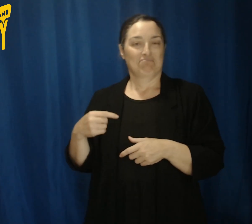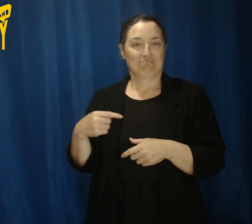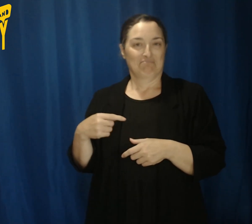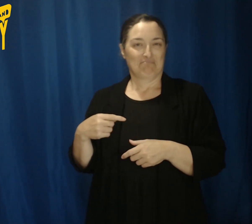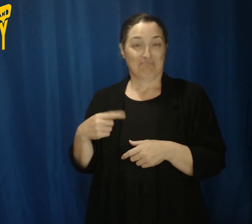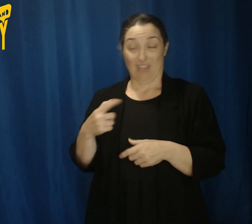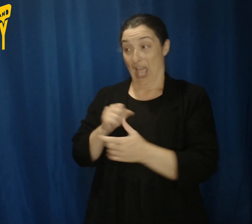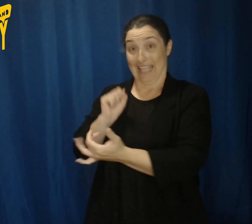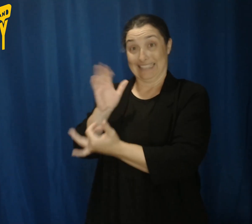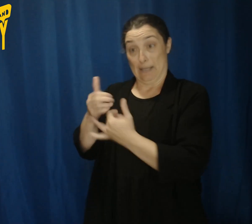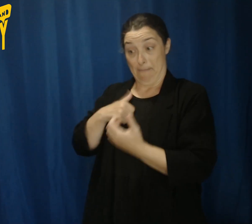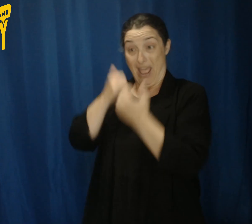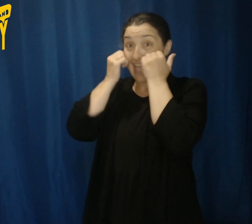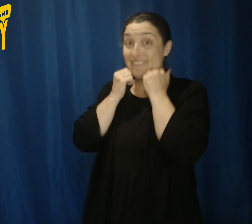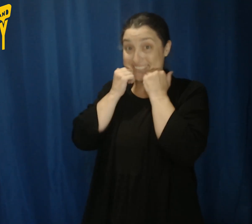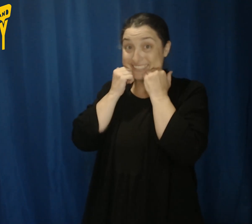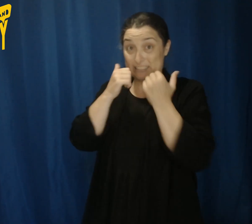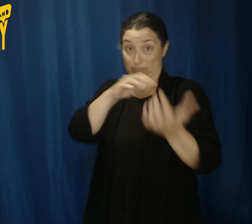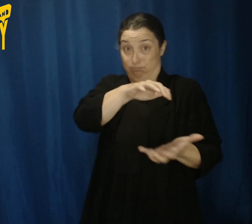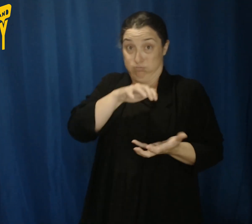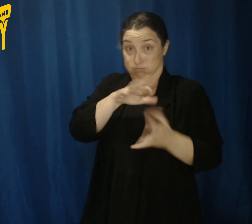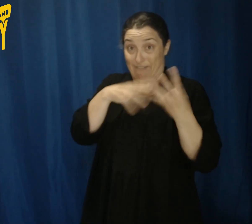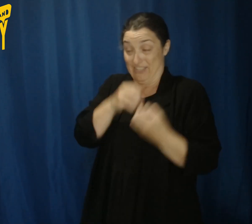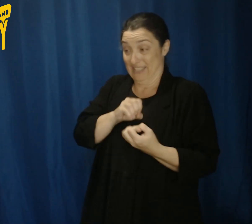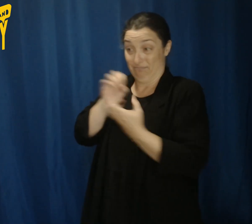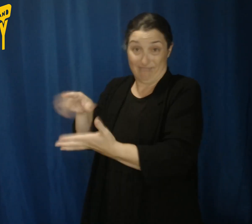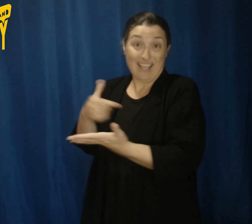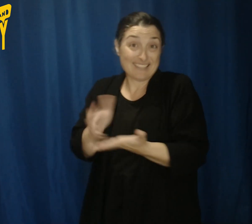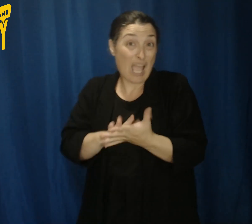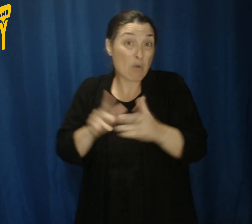my evidence. And so that's how it started. And then in